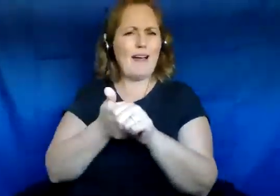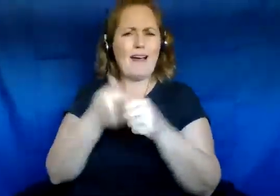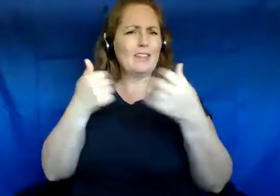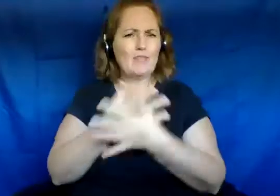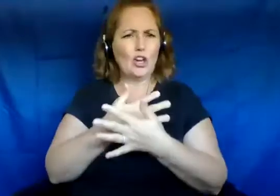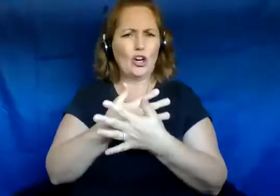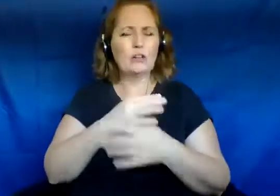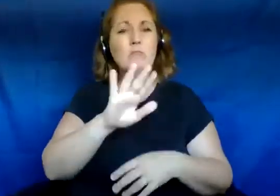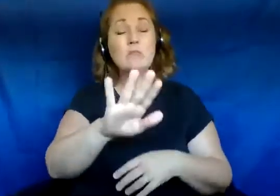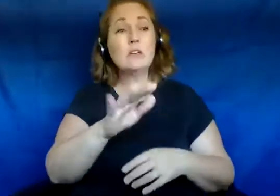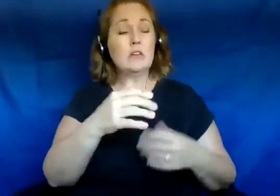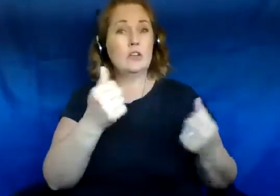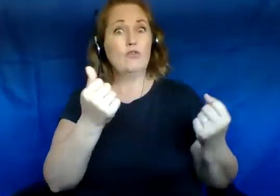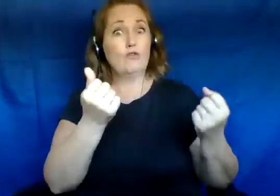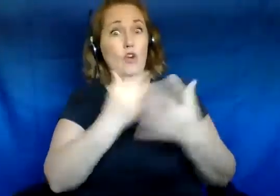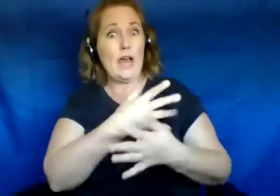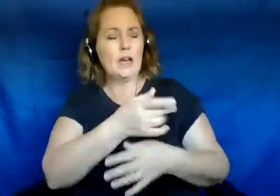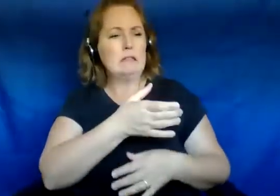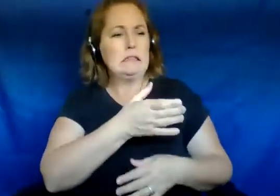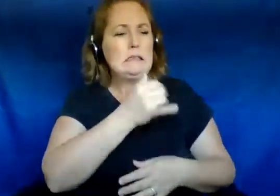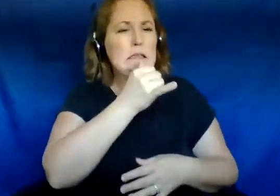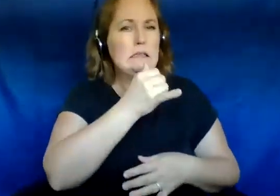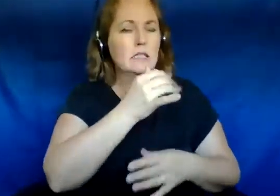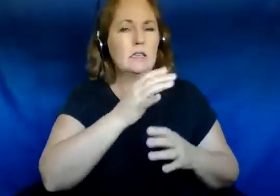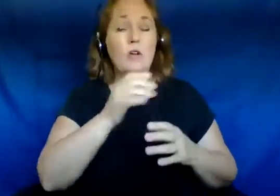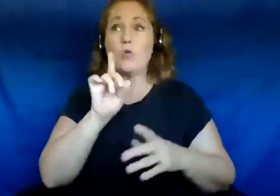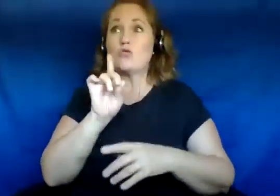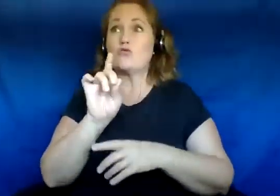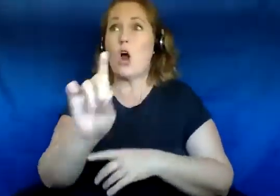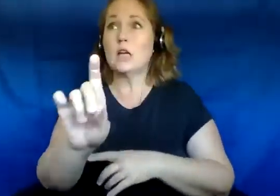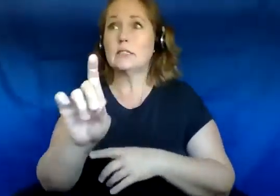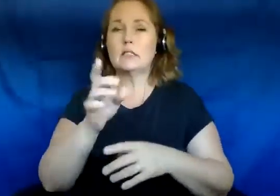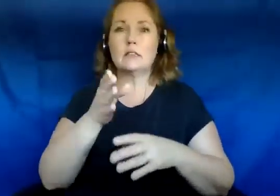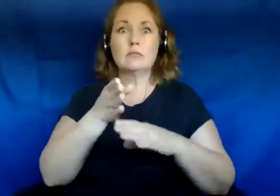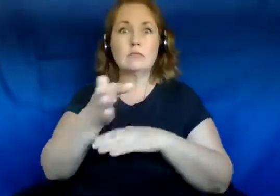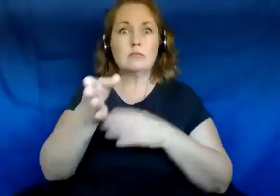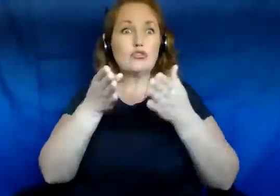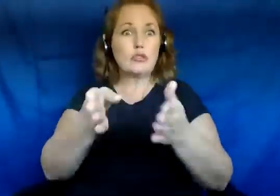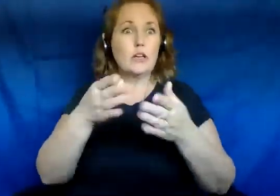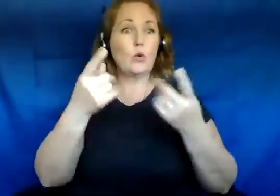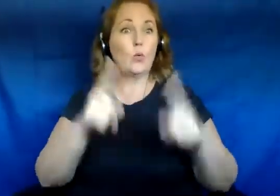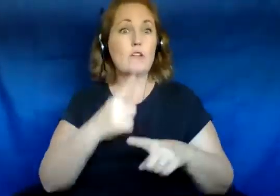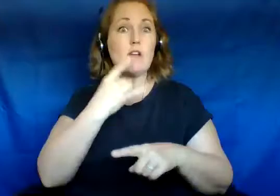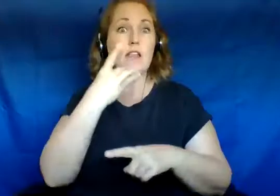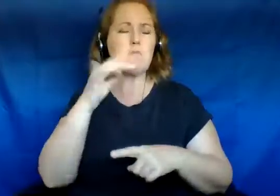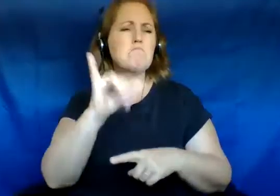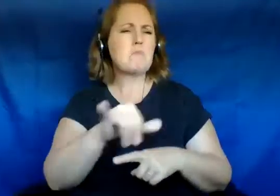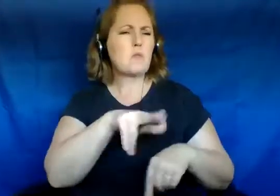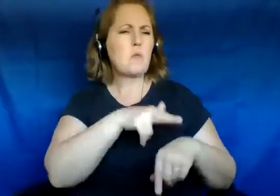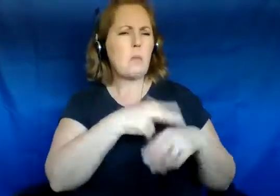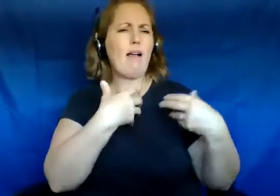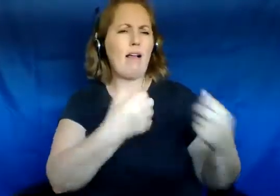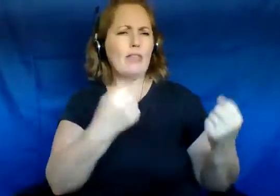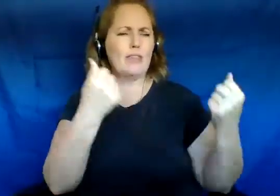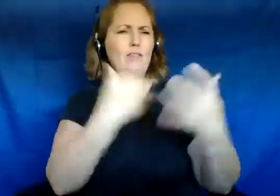to be afraid of taking a drink or crossing the street on a red light. Unhealthy fear is being afraid to look for